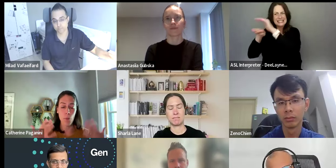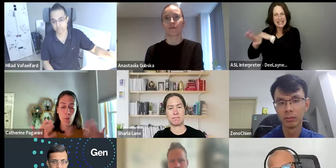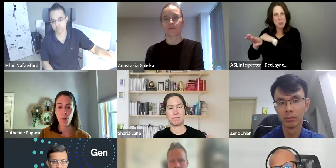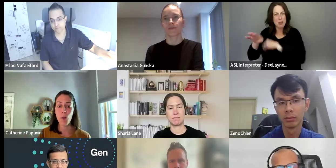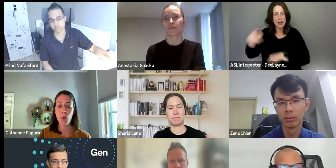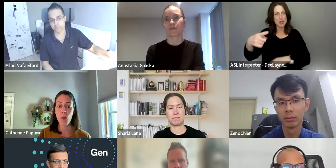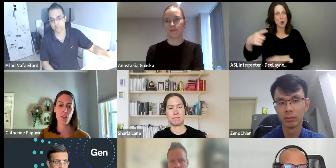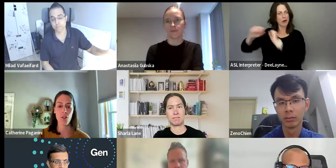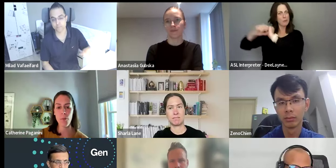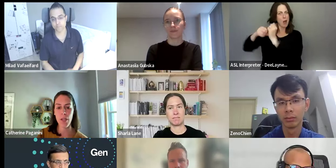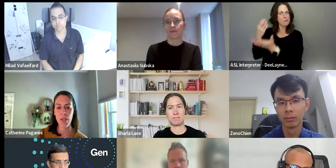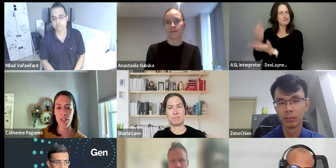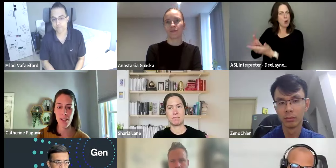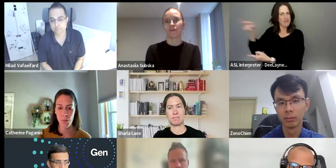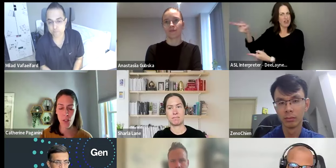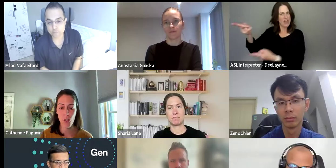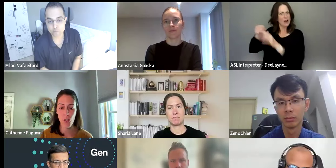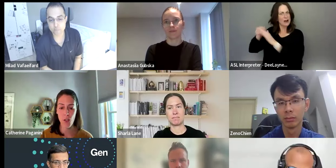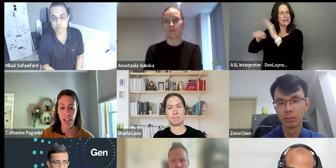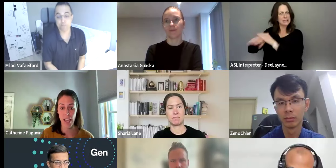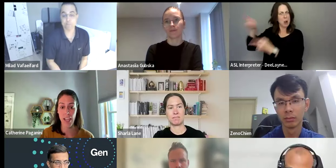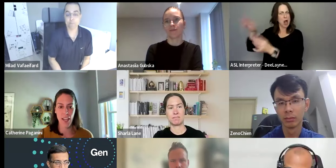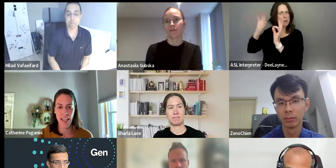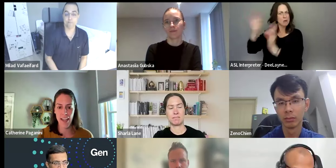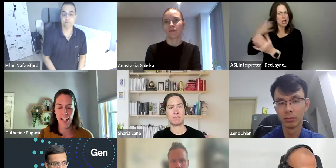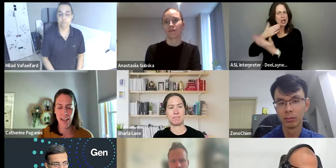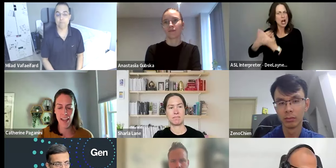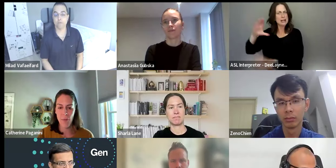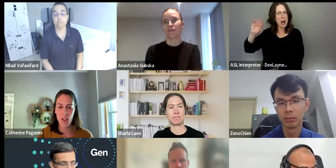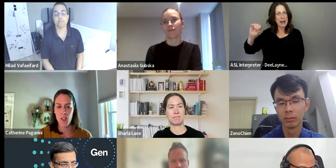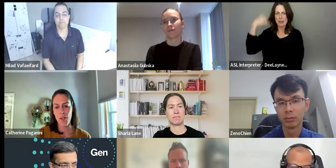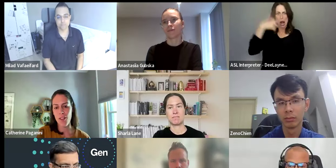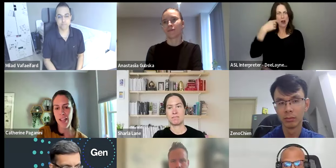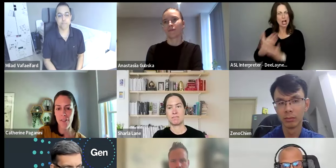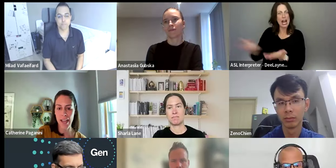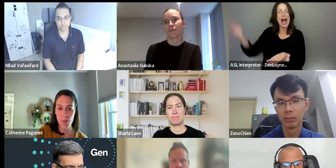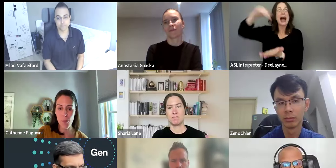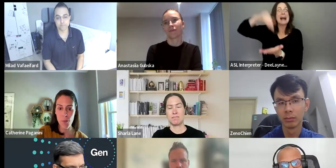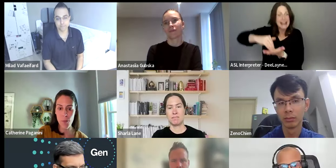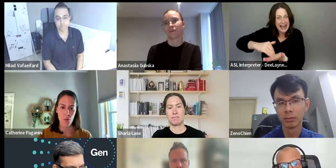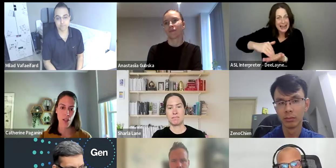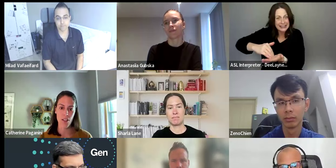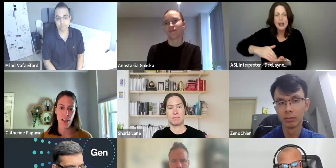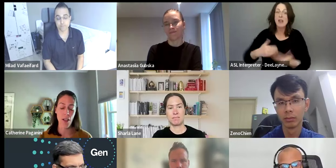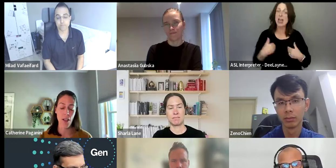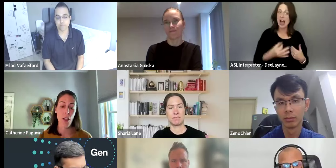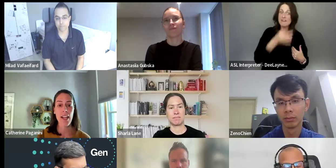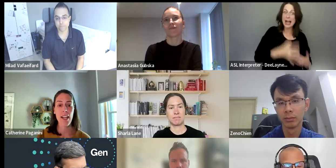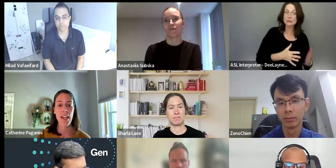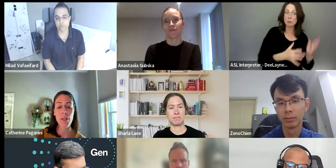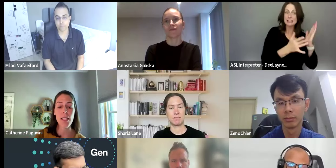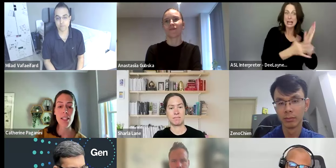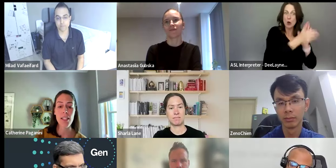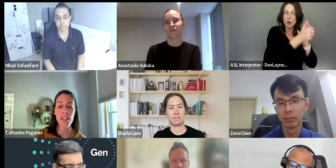basically prove that your company is accessible. So they look good again, not just because they have an expert, but also because